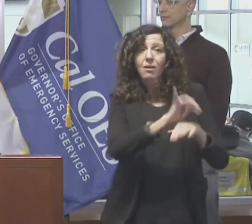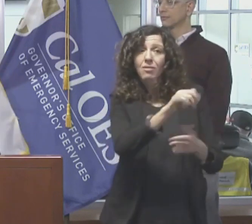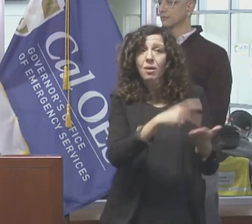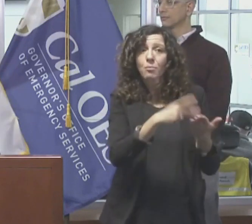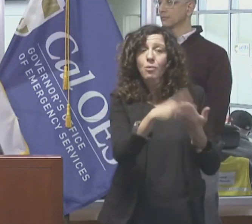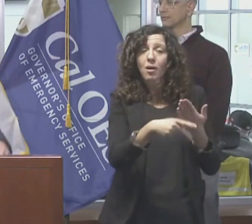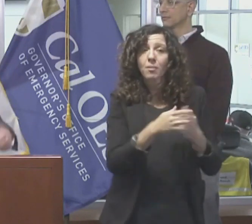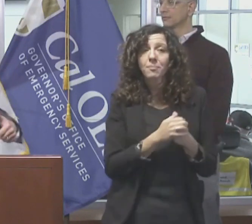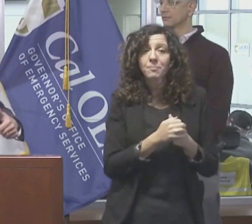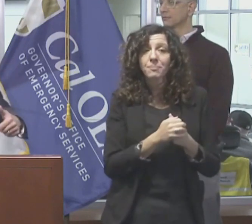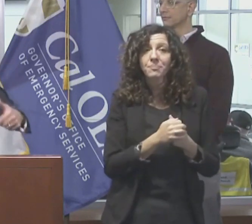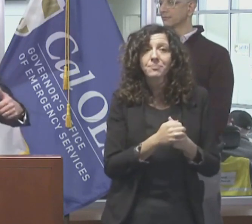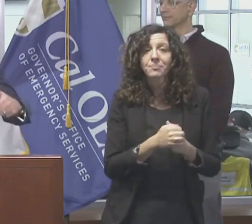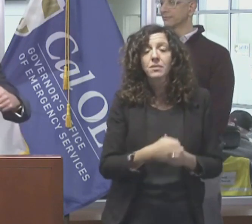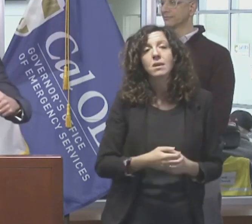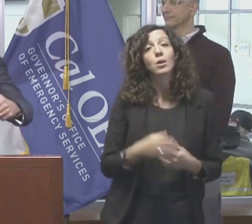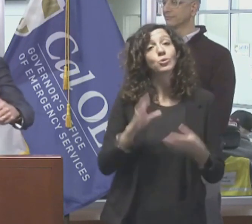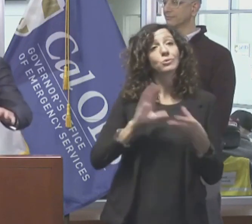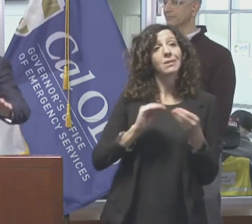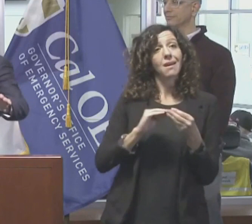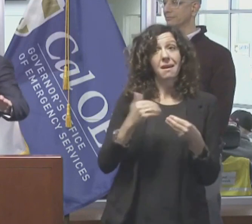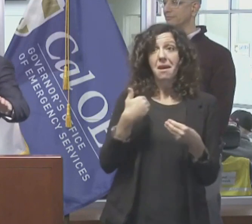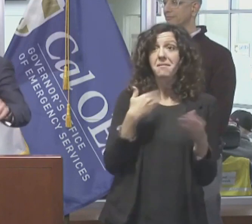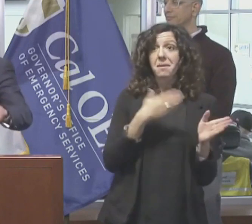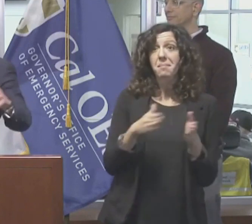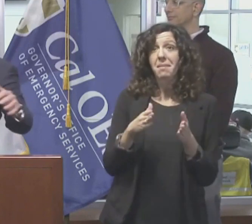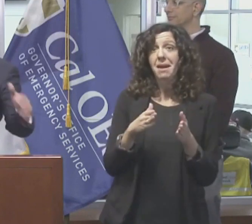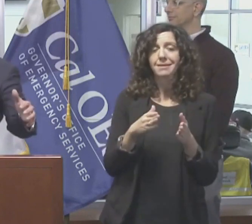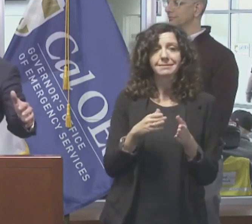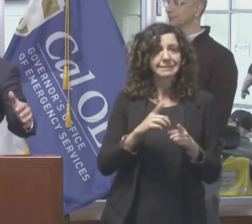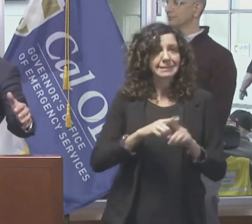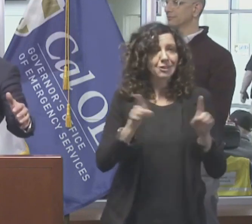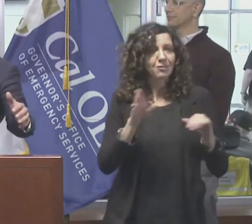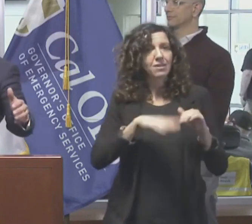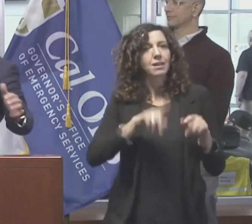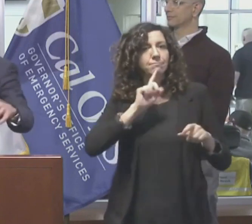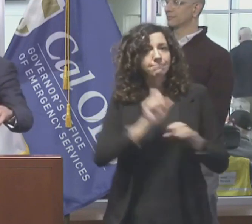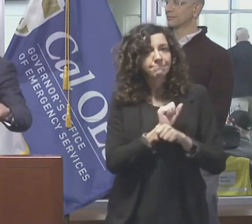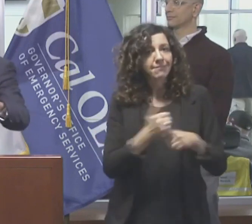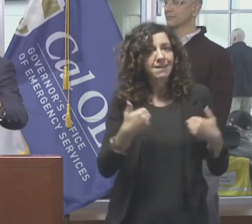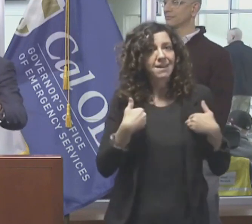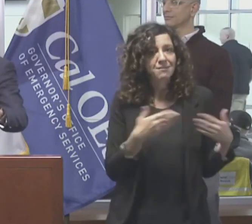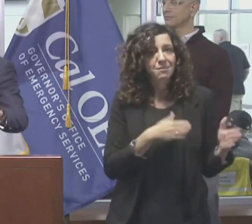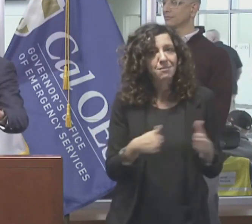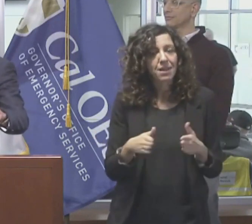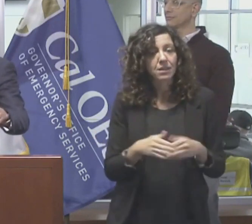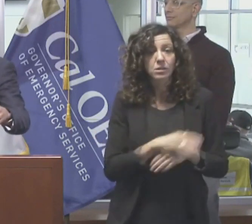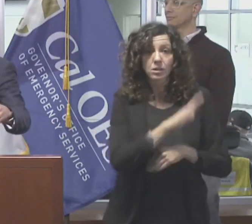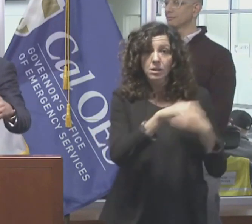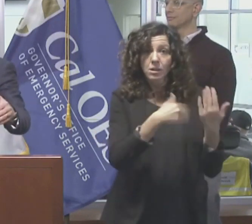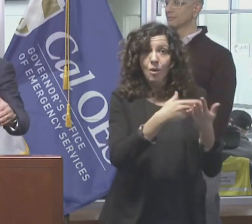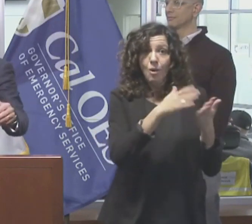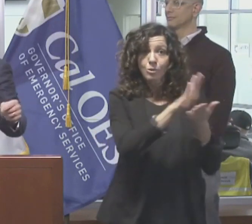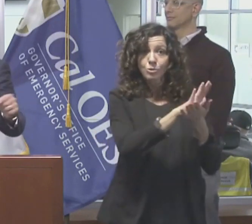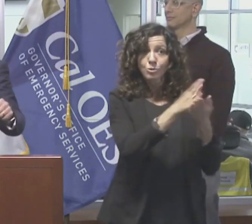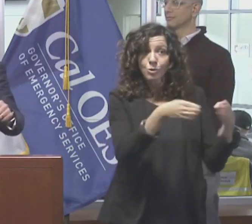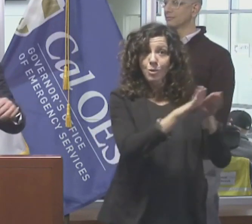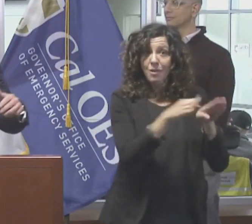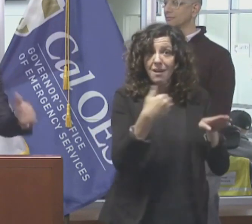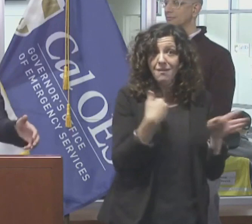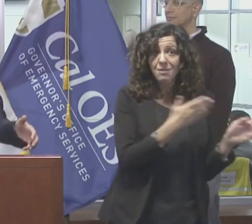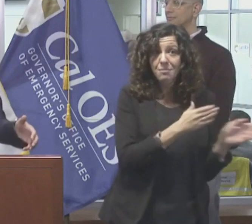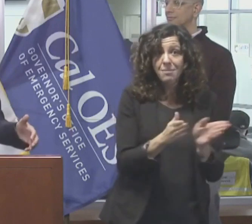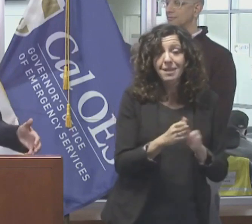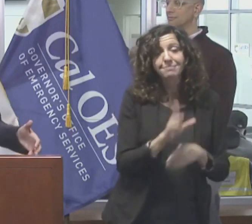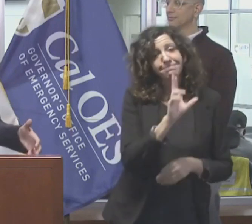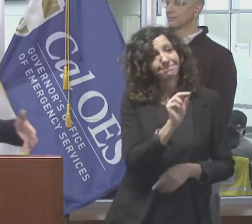have a plan, it's another to actually deliver on that plan. And with respect, not everybody that closed had that plan. So we are making sure